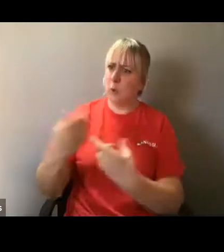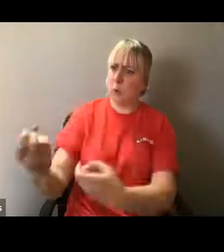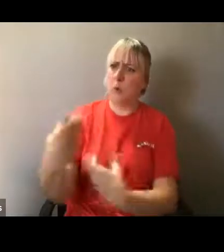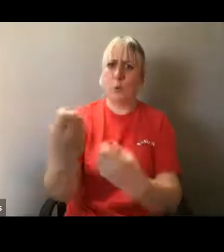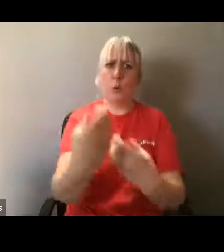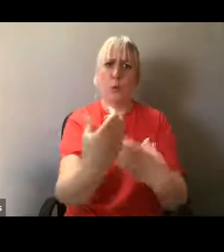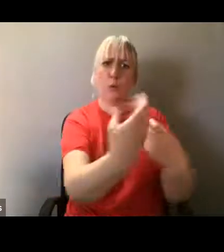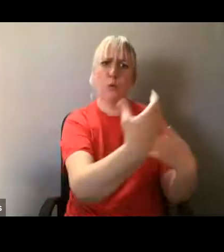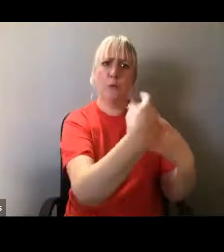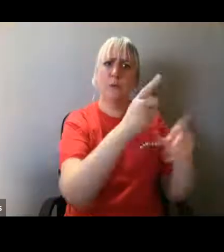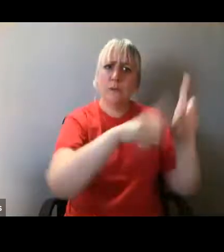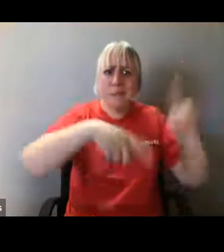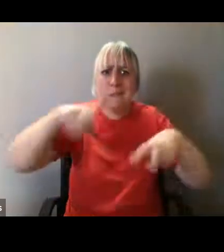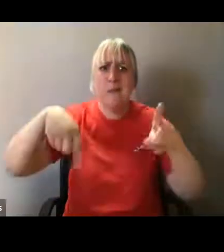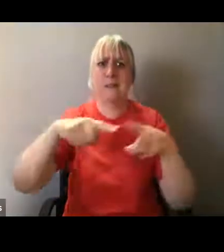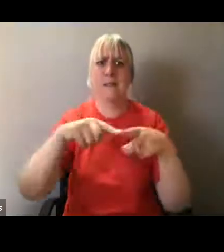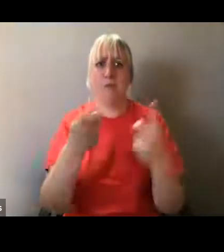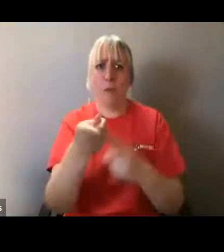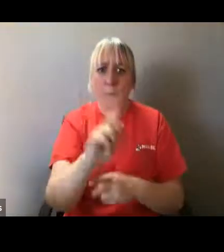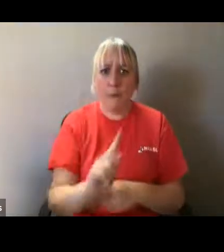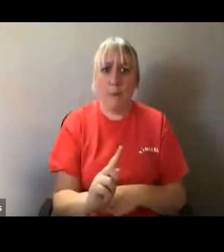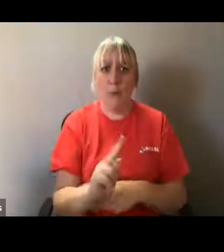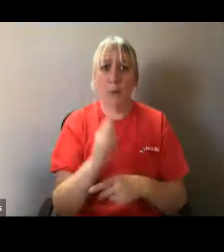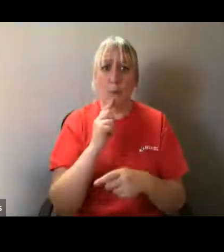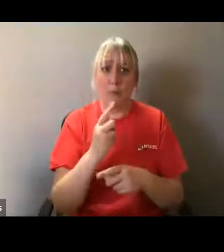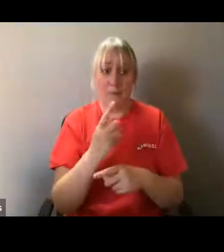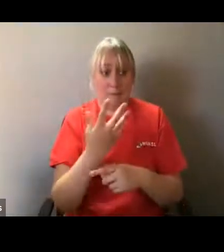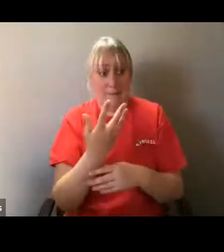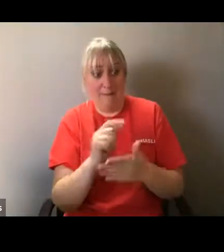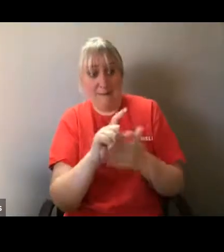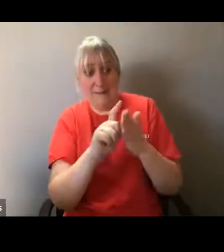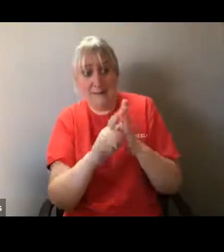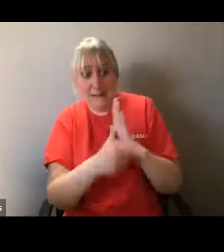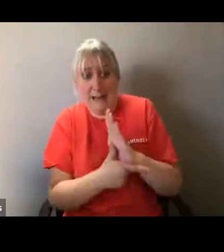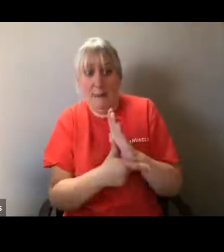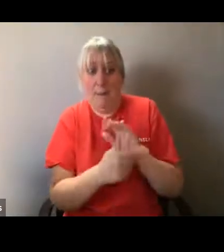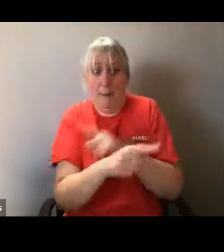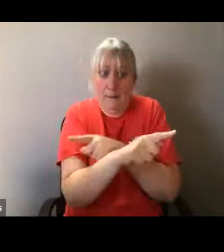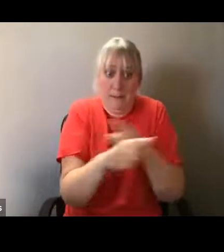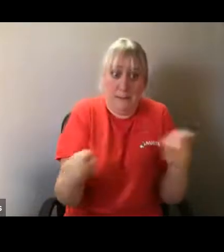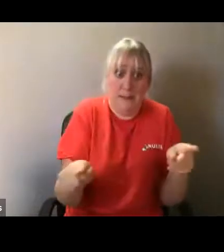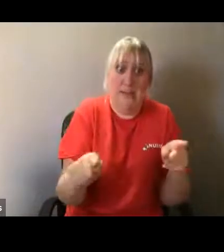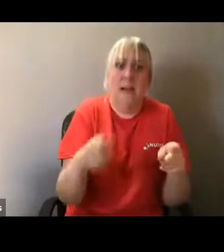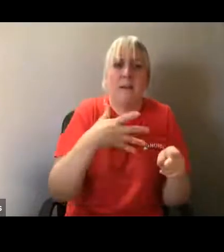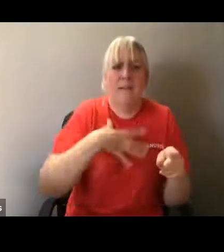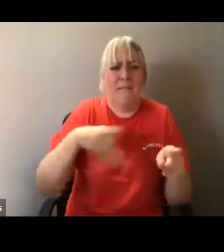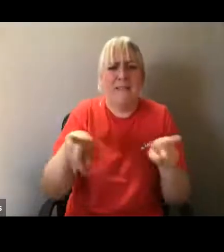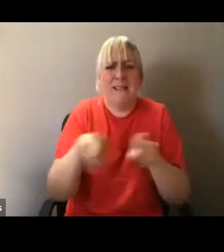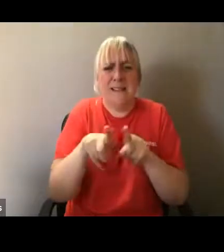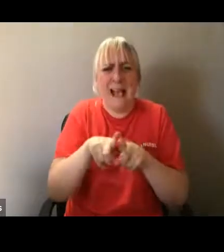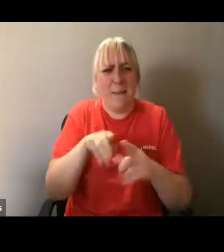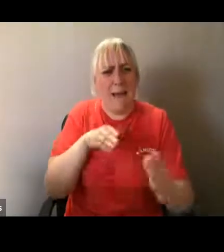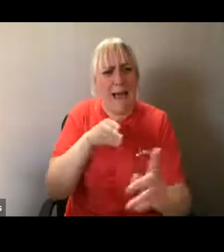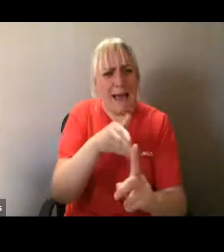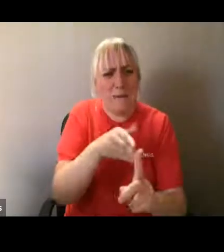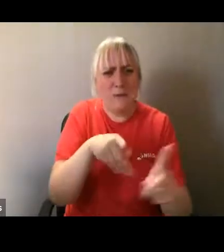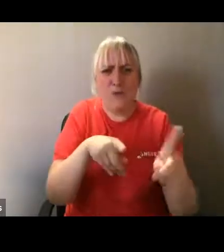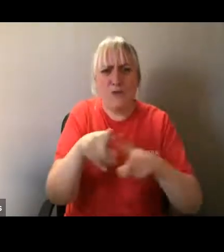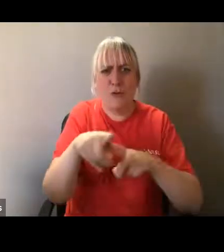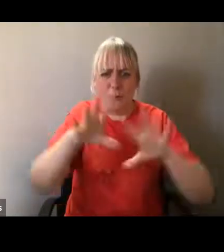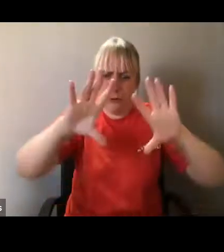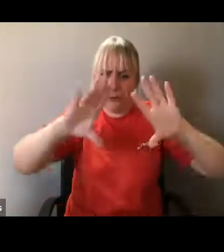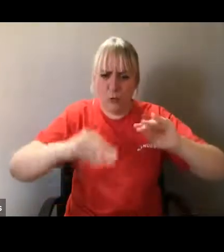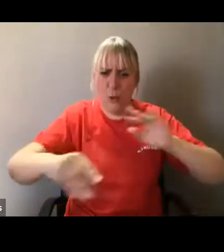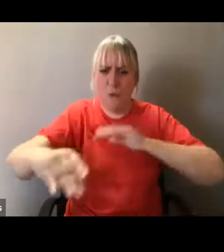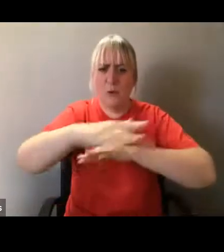people who experience disableism and have the same aims in terms of changing society and fighting social